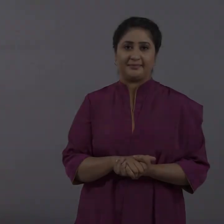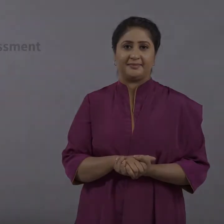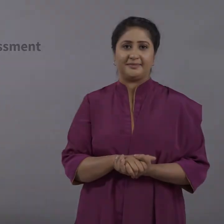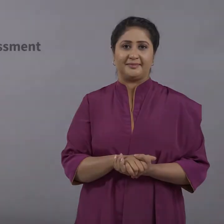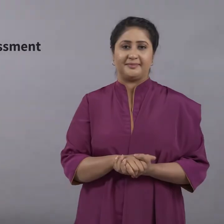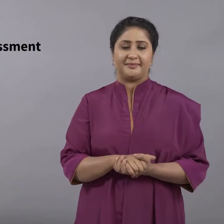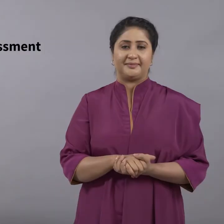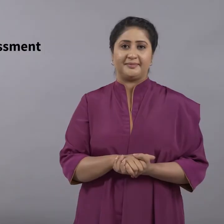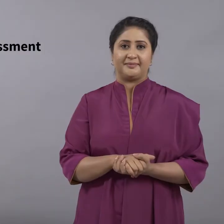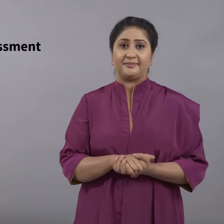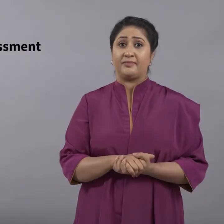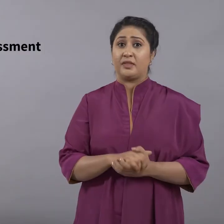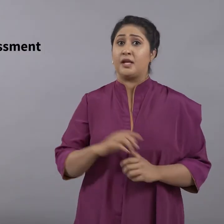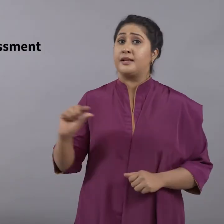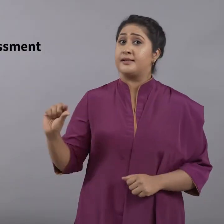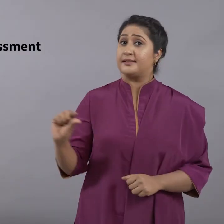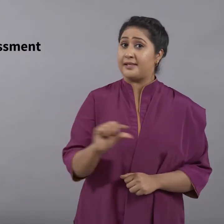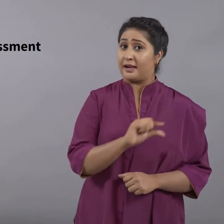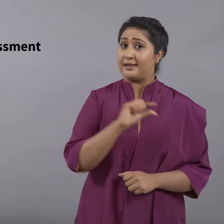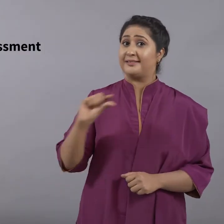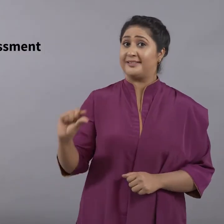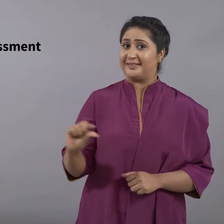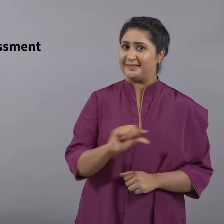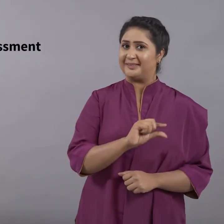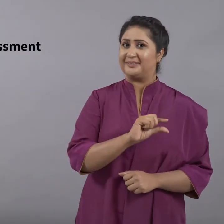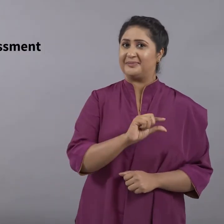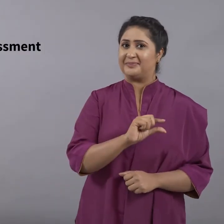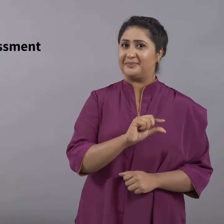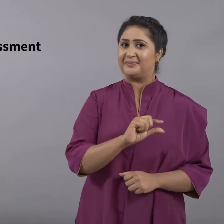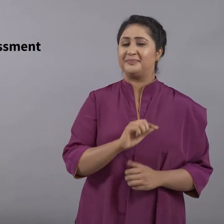English Competency Assessment Sentences.